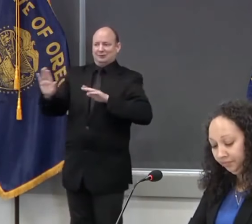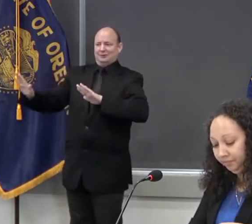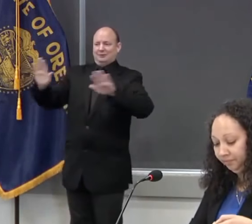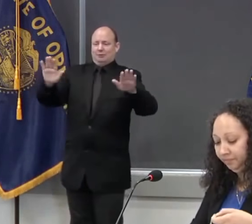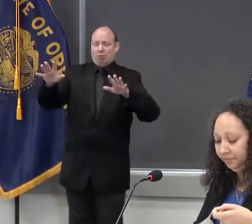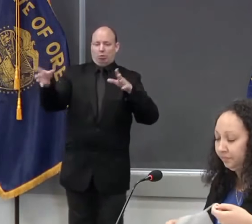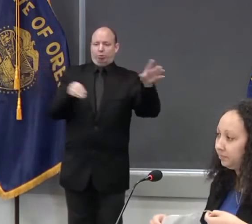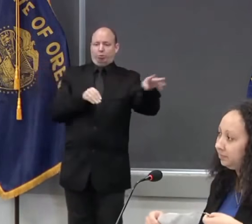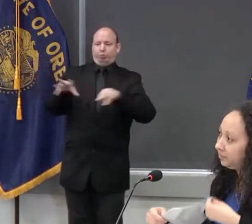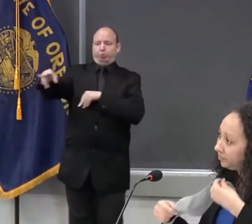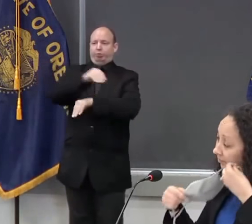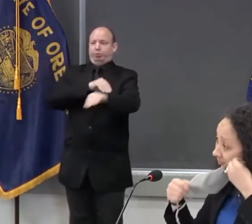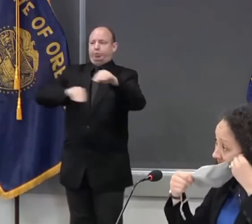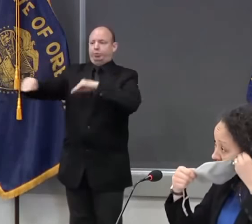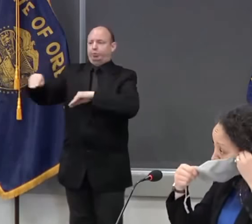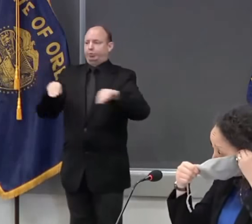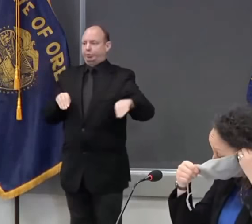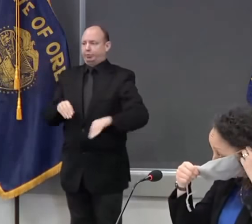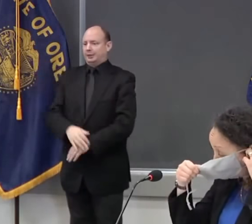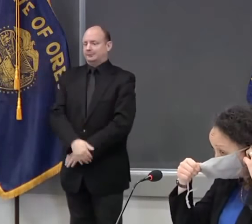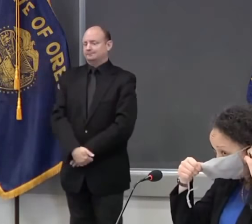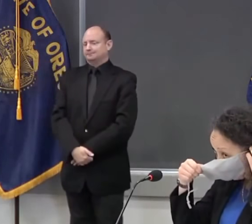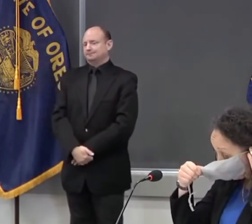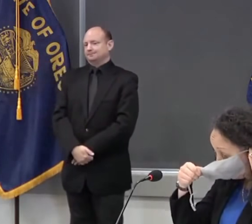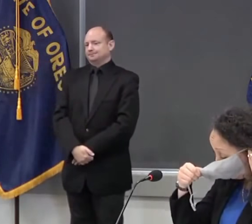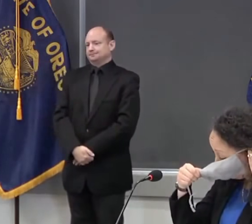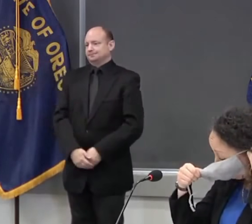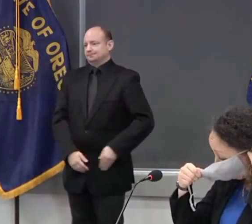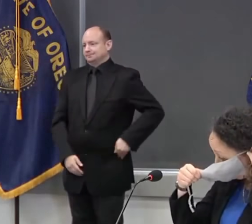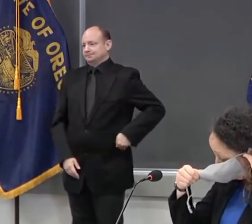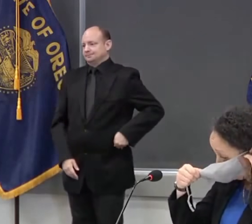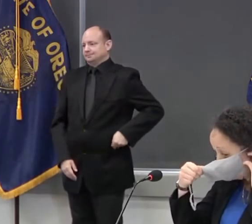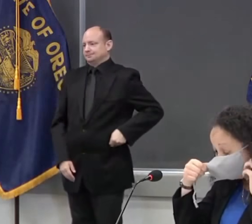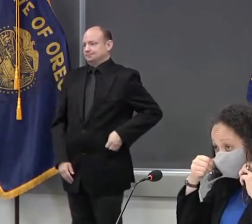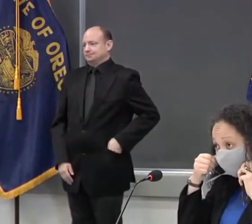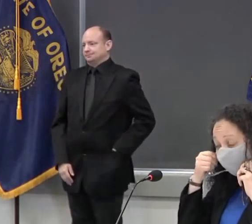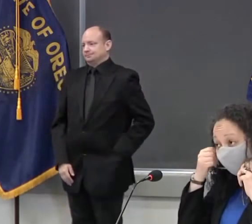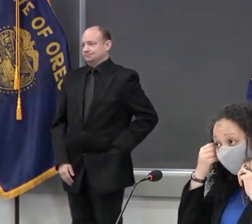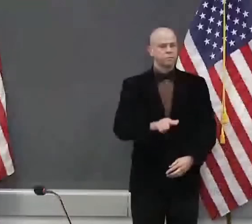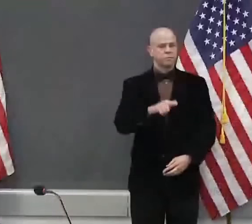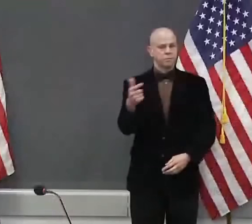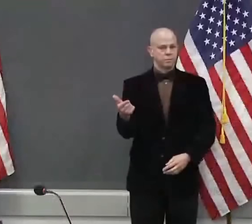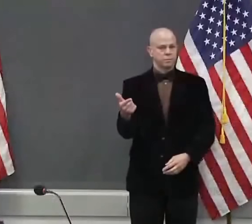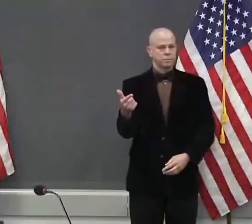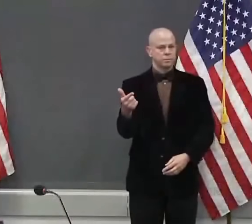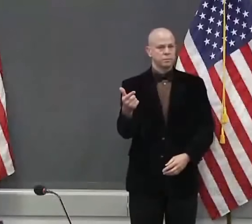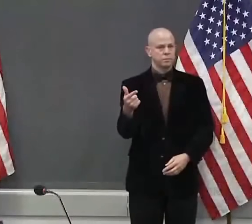Thanks, Pat. We're going to go next to Gary Warner with EO Media. Go ahead, Gary.